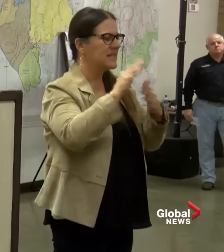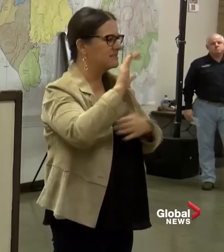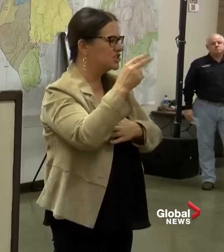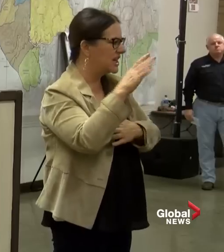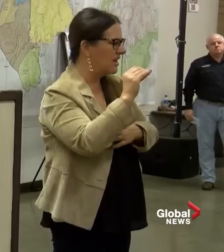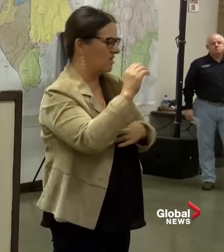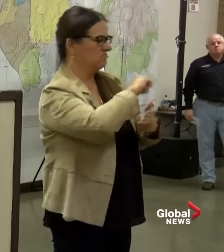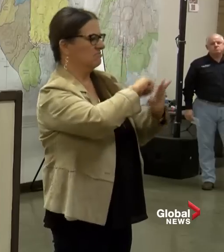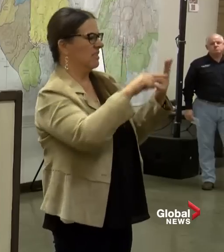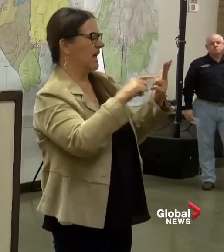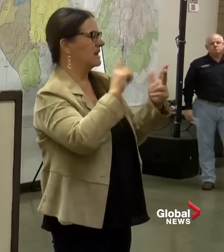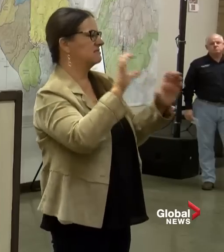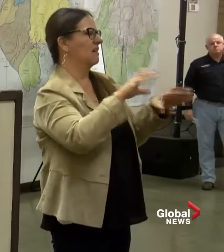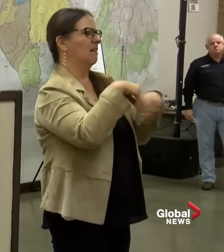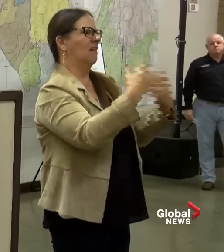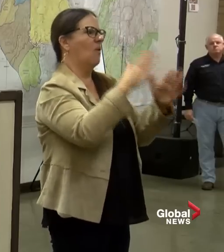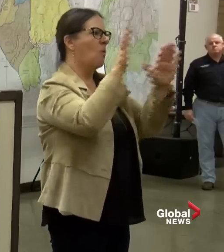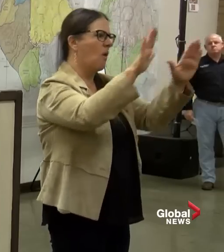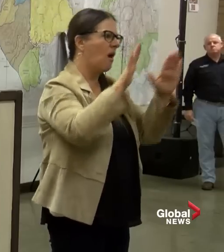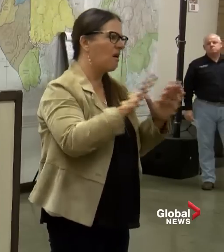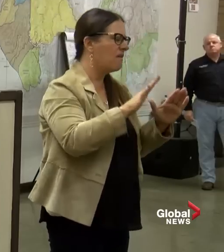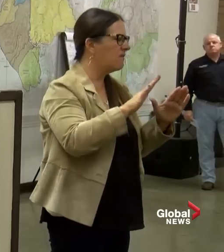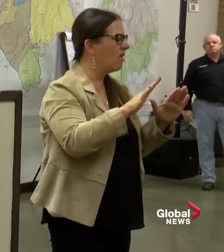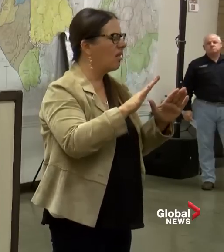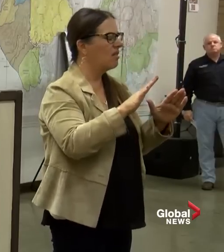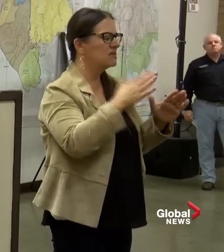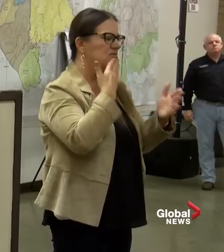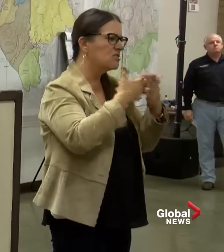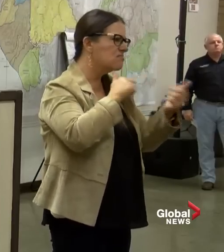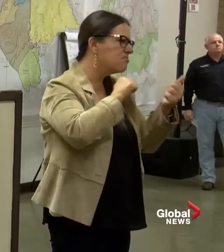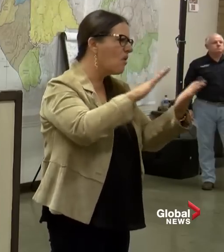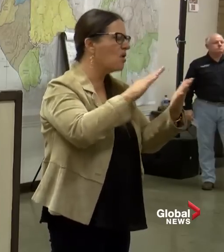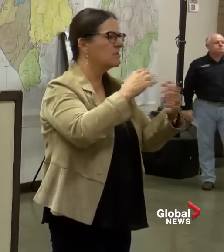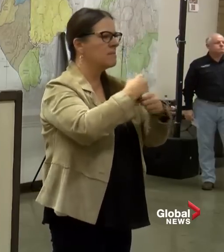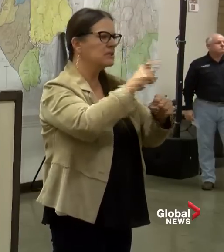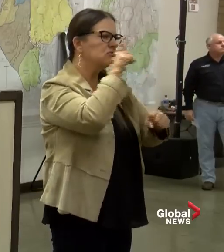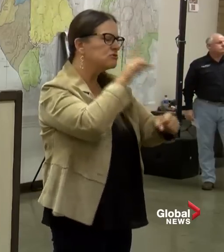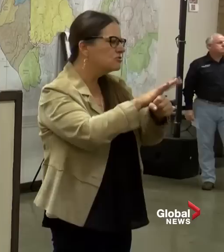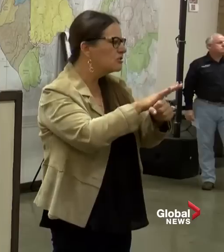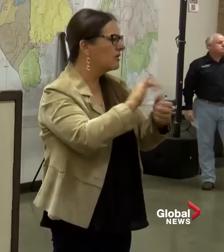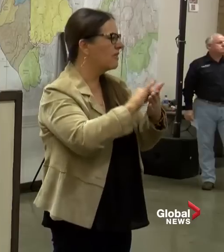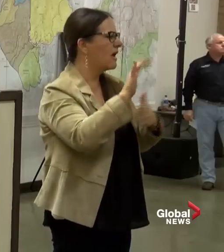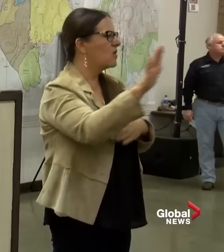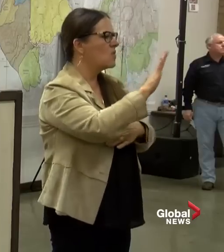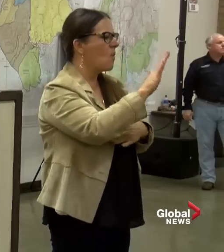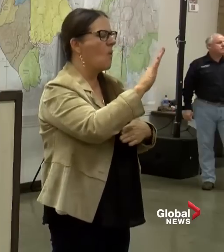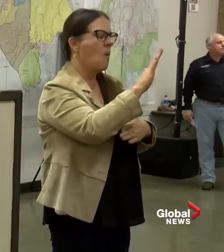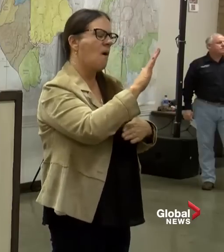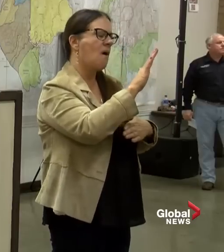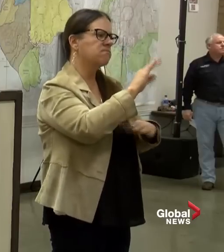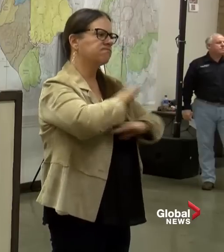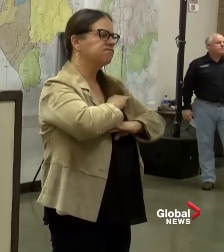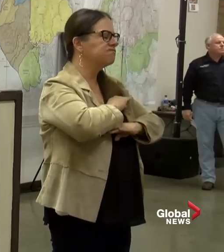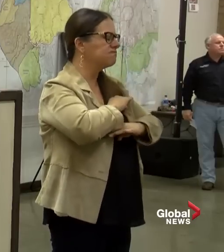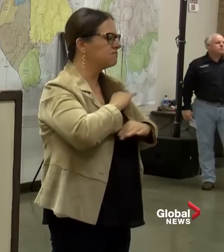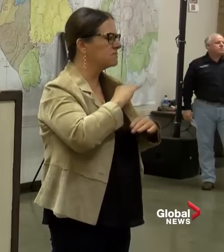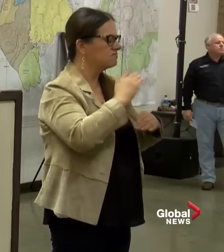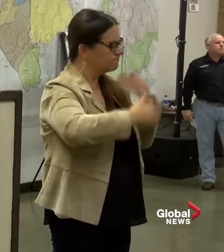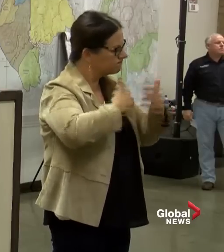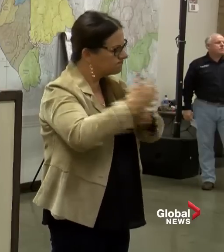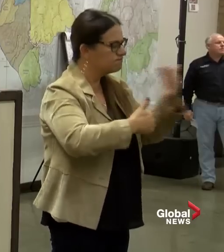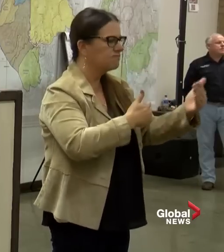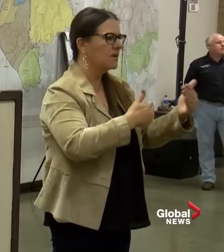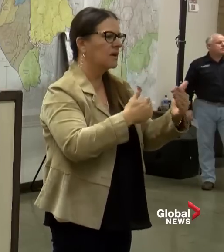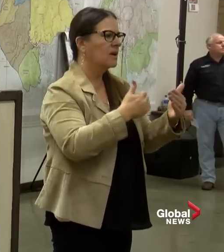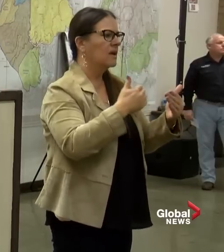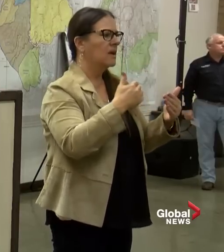demonstrated phenomenal dedication and a relentless approach to ensuring that your interests are being met. As we move this